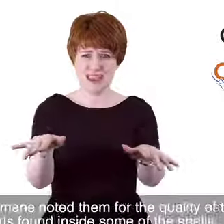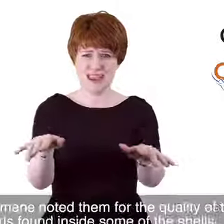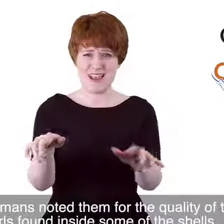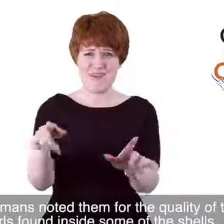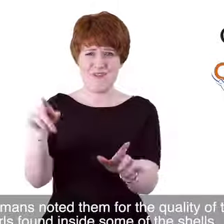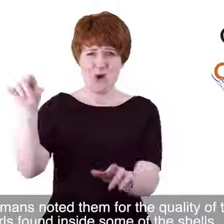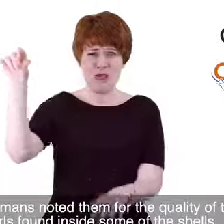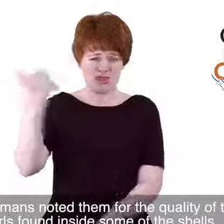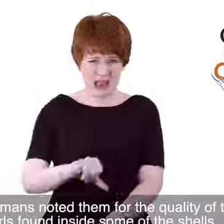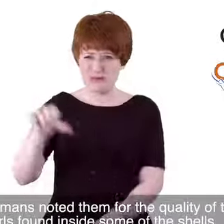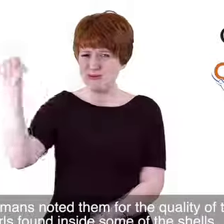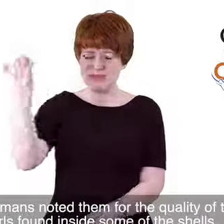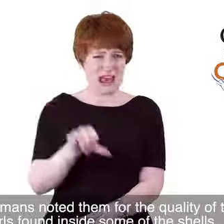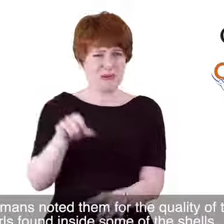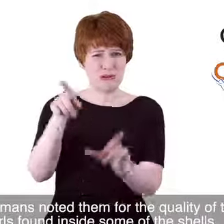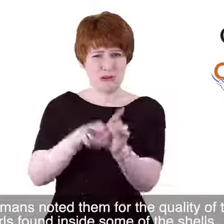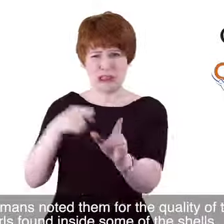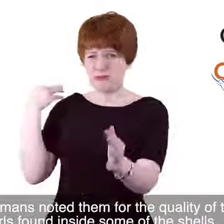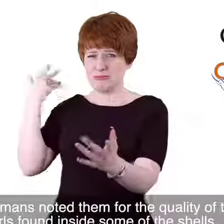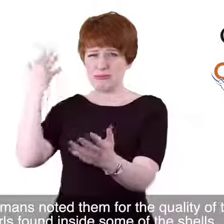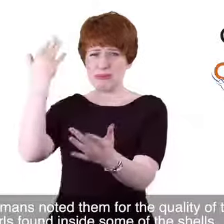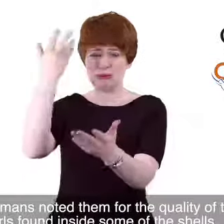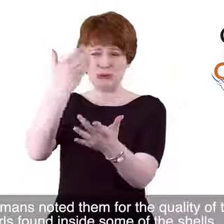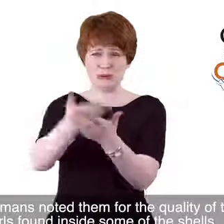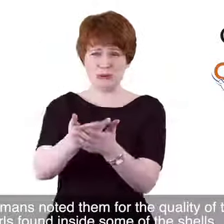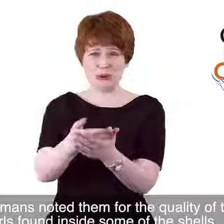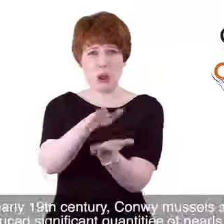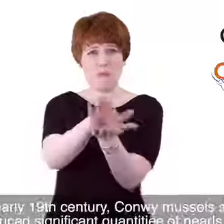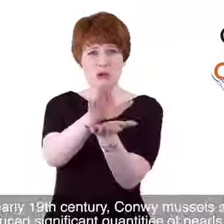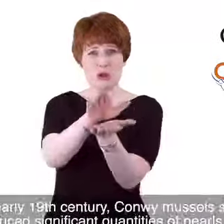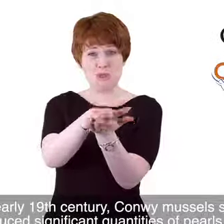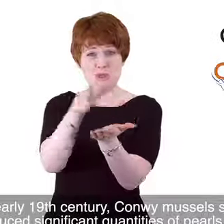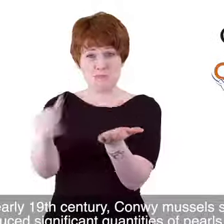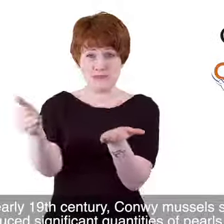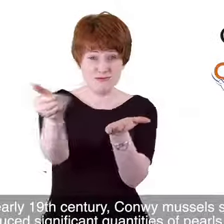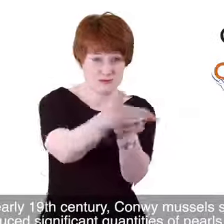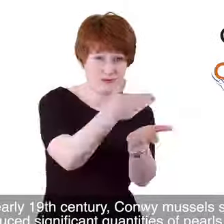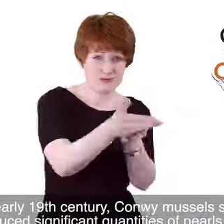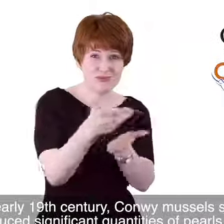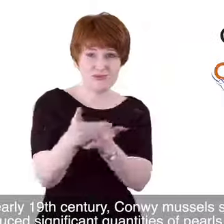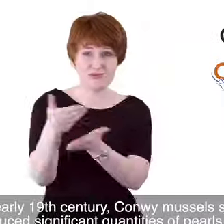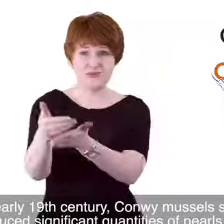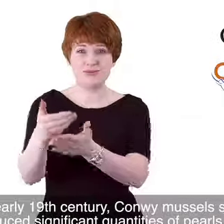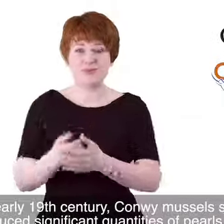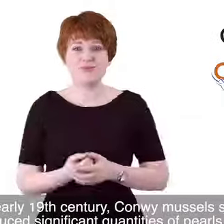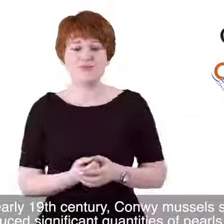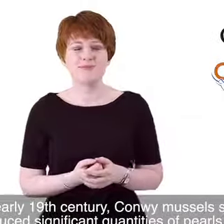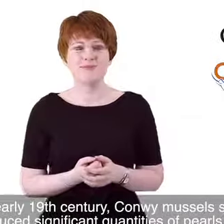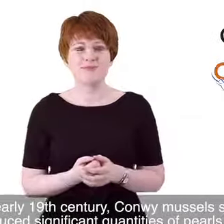them for the quality of the pearls found inside some of the shells. In the early 19th century, Conwy mussels still produced